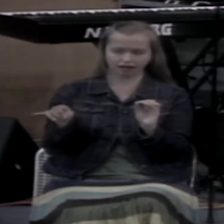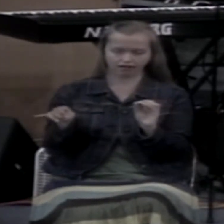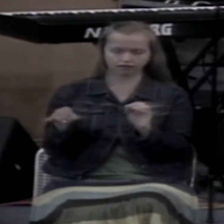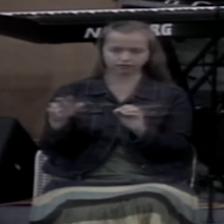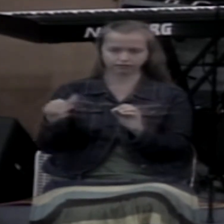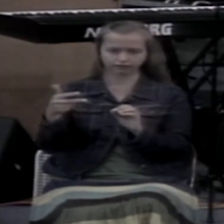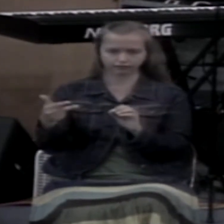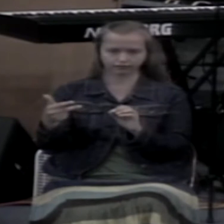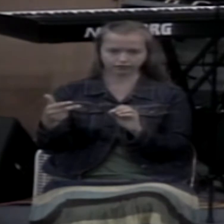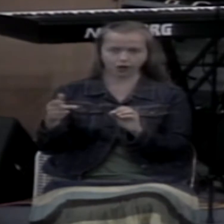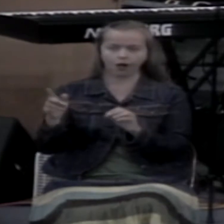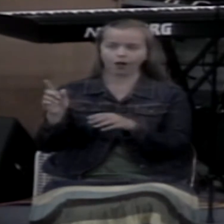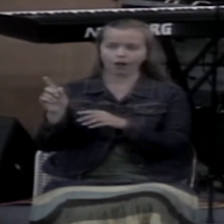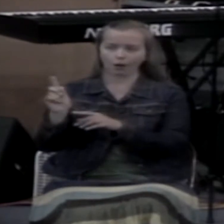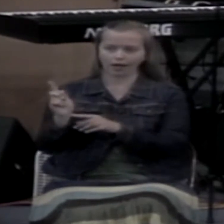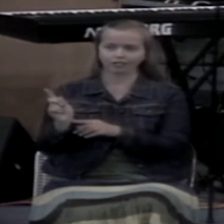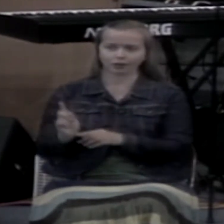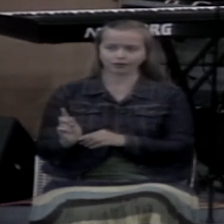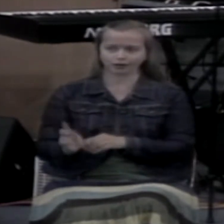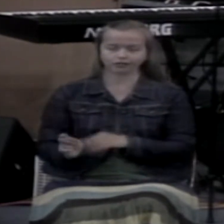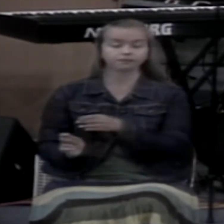are, number one, attitude.